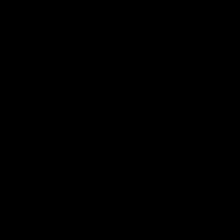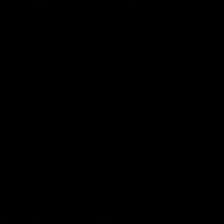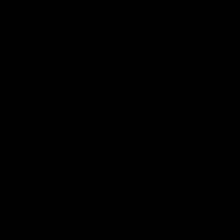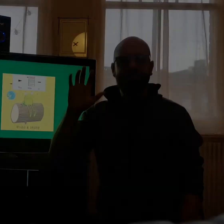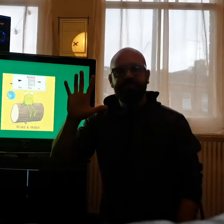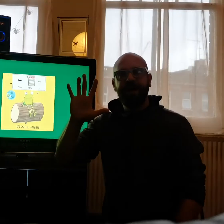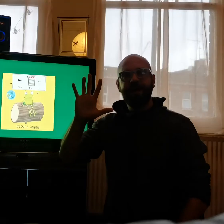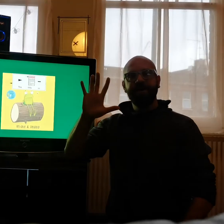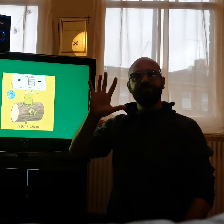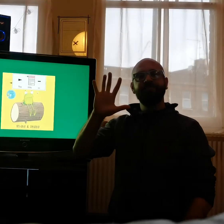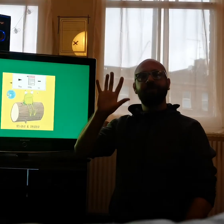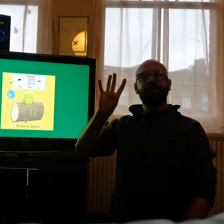In